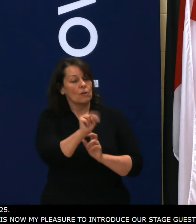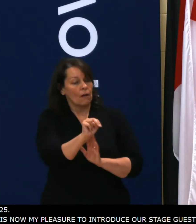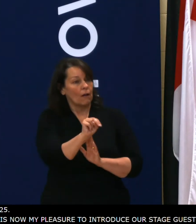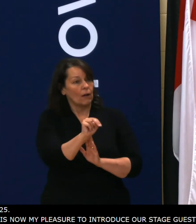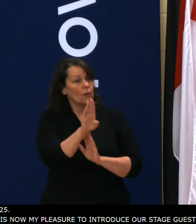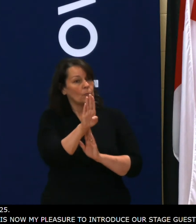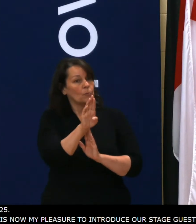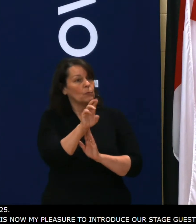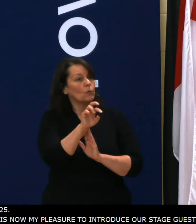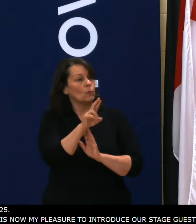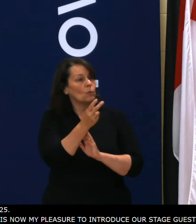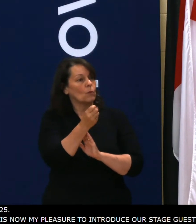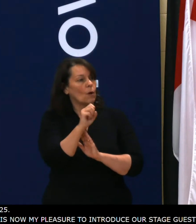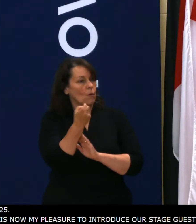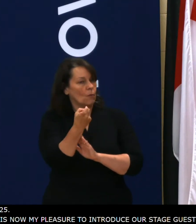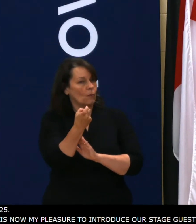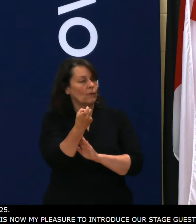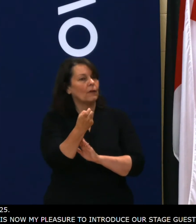nscc President.